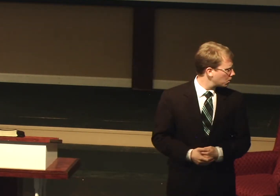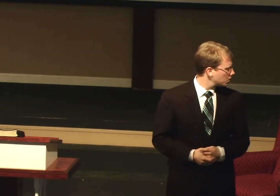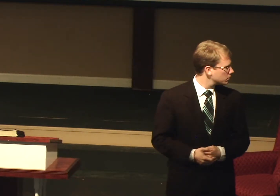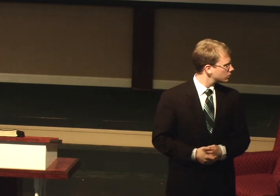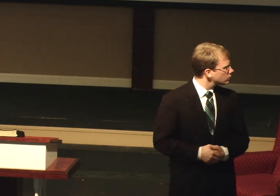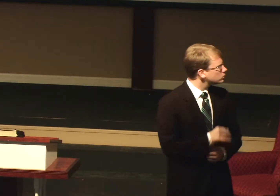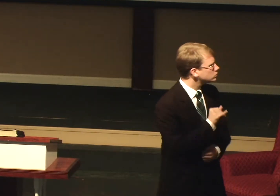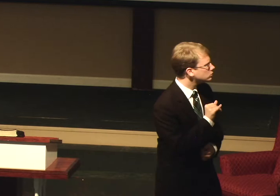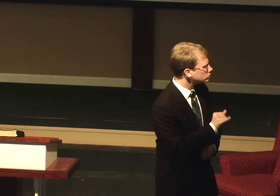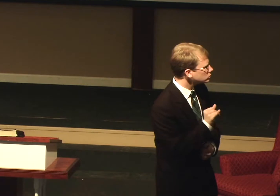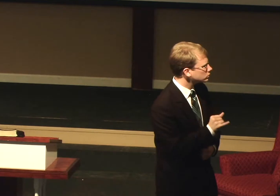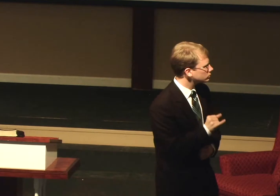Oh, really?